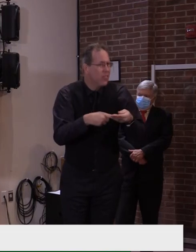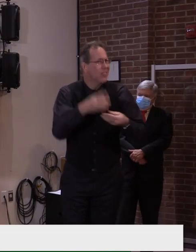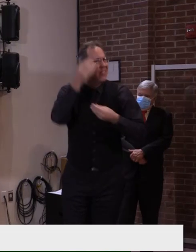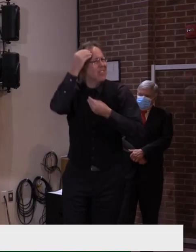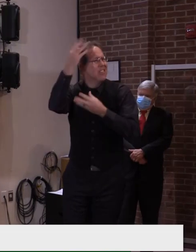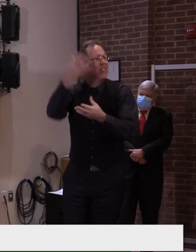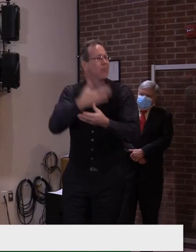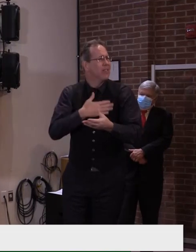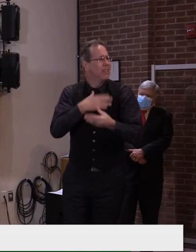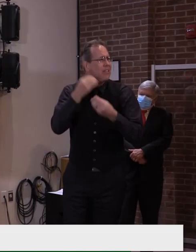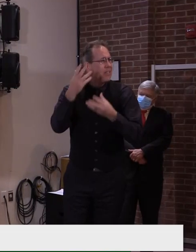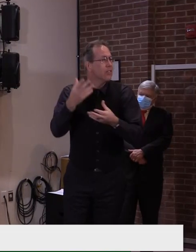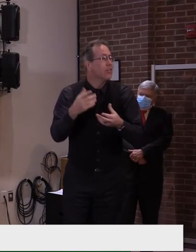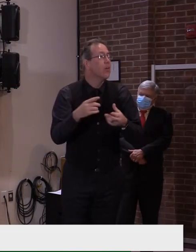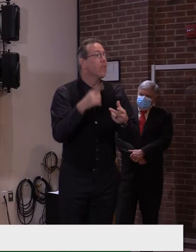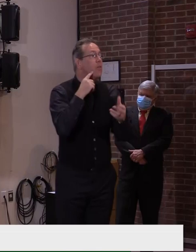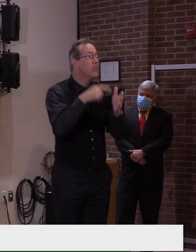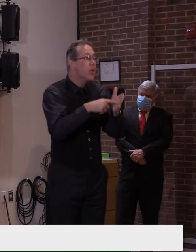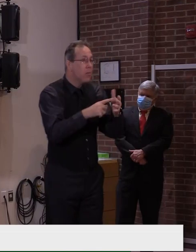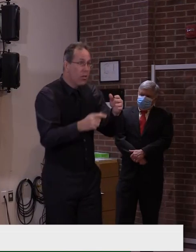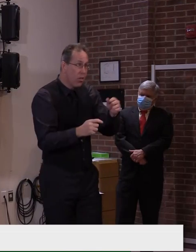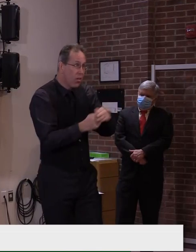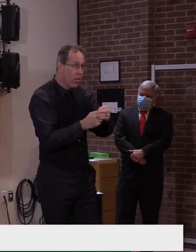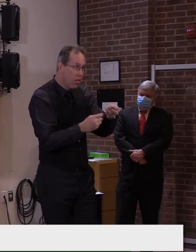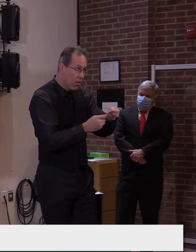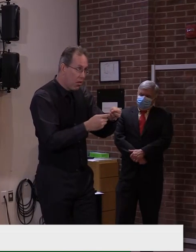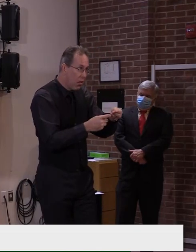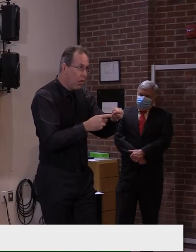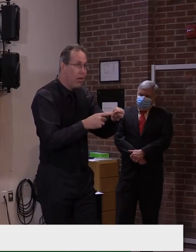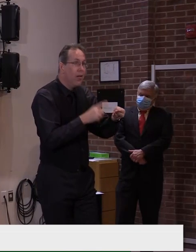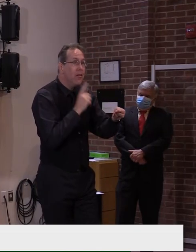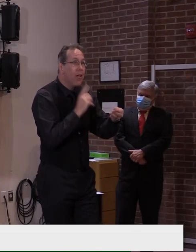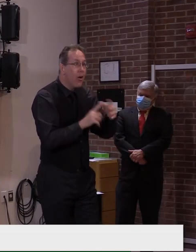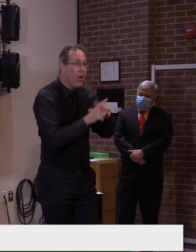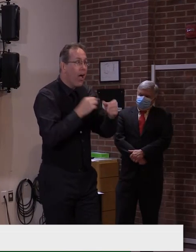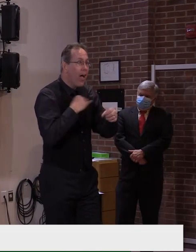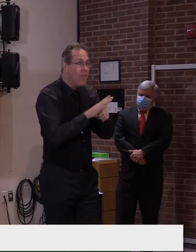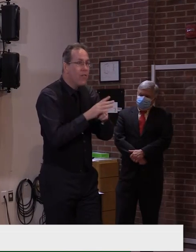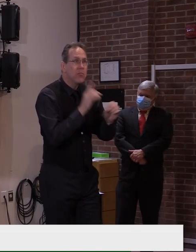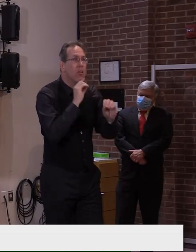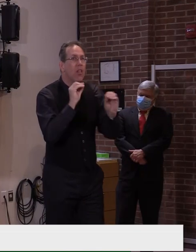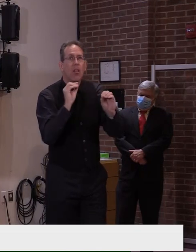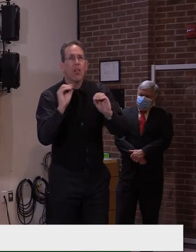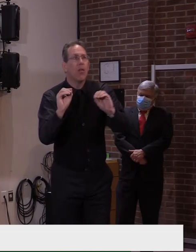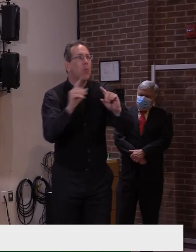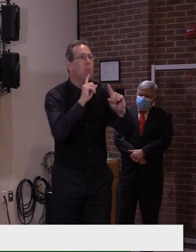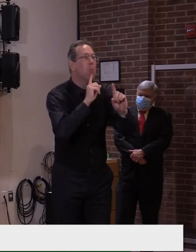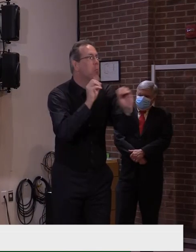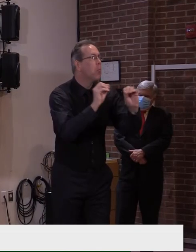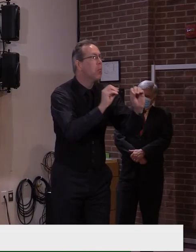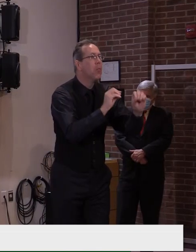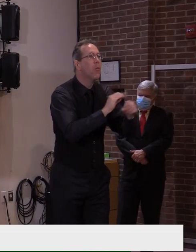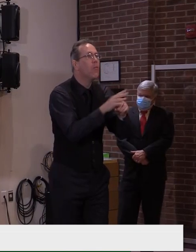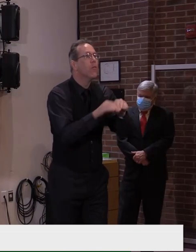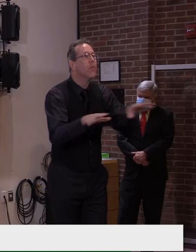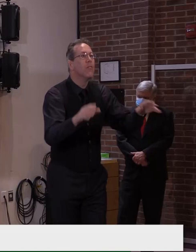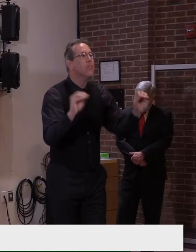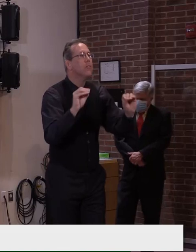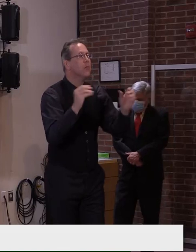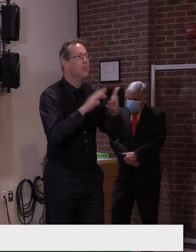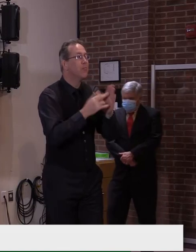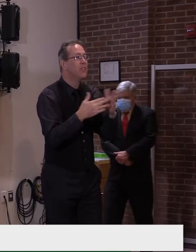will increase. But as well, we need to just go back again. And having the data is